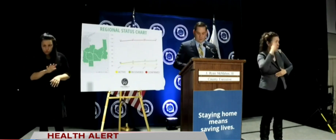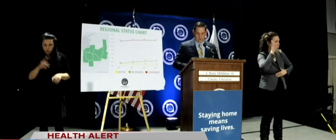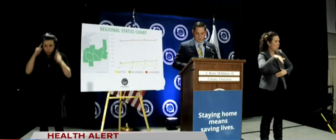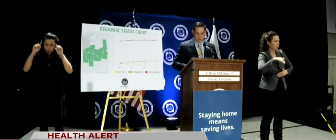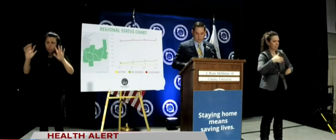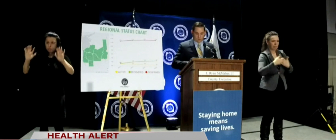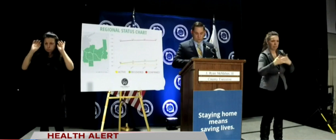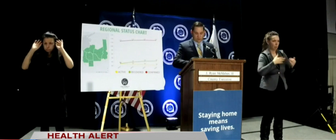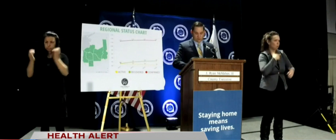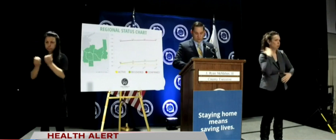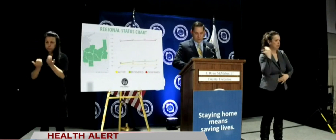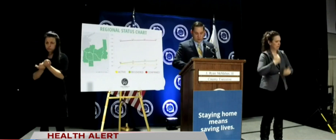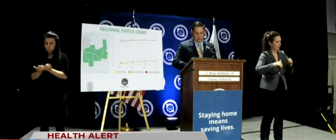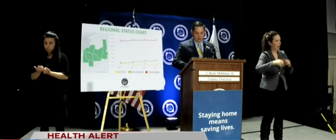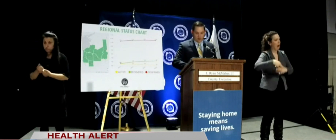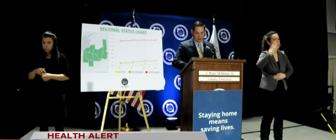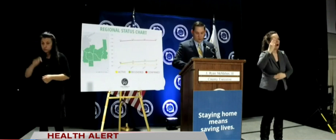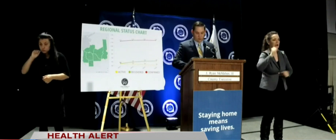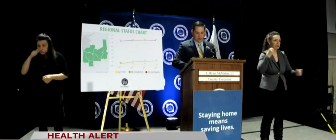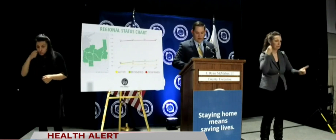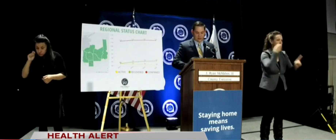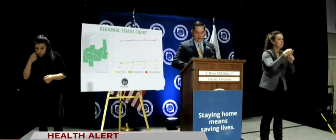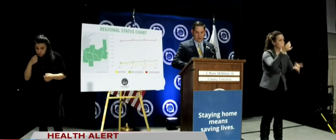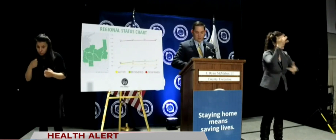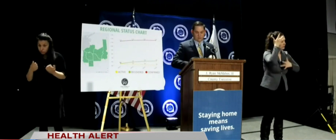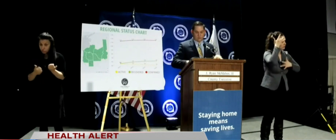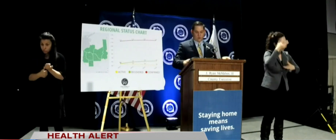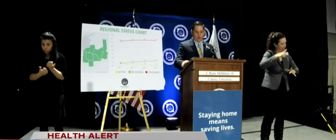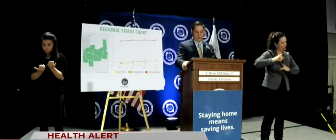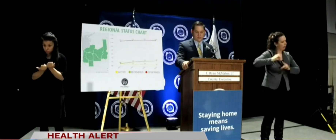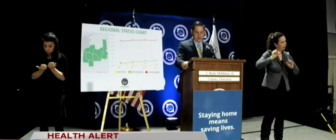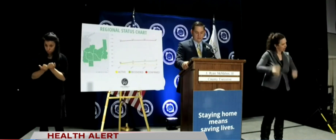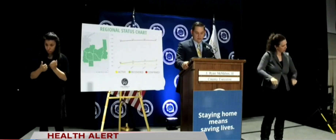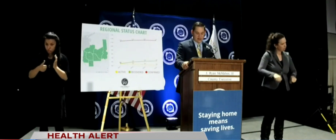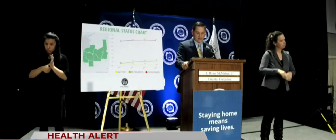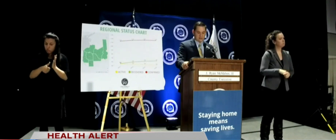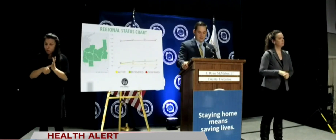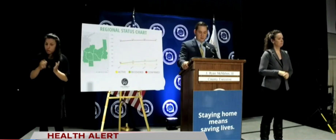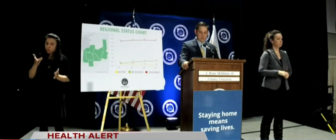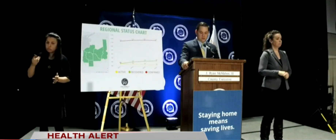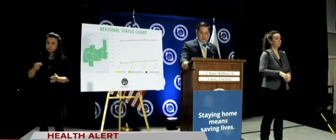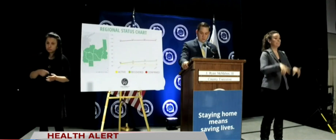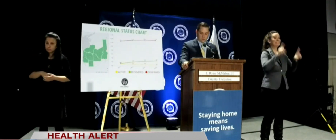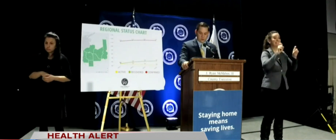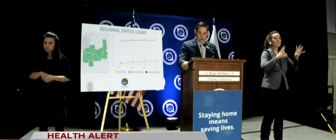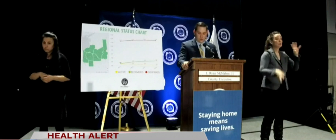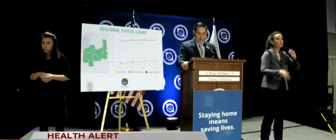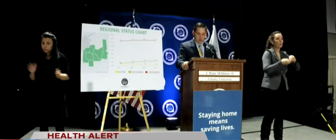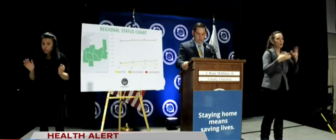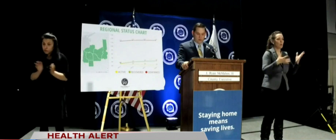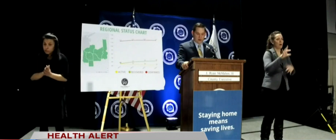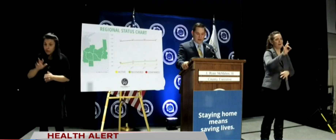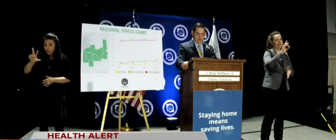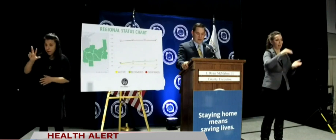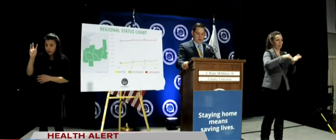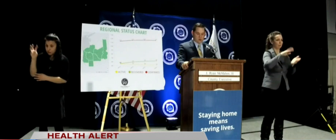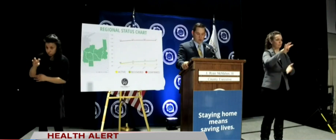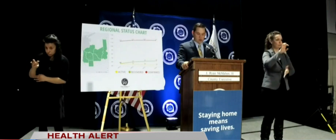Testing, let's go through this. We've had over 8,407 tests administered. We've